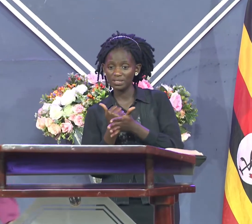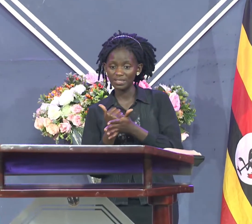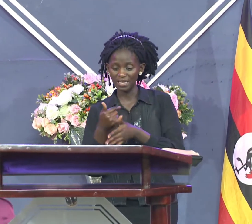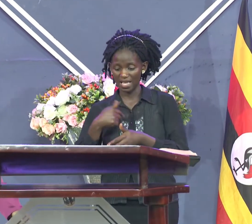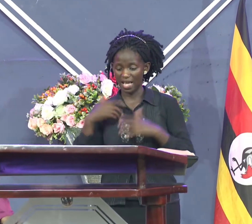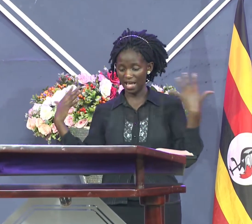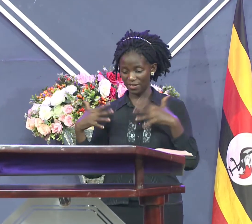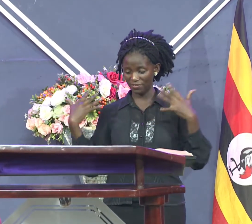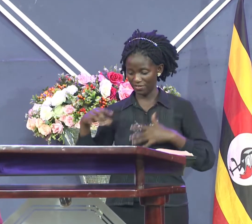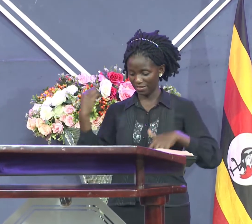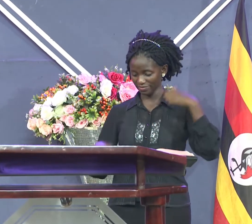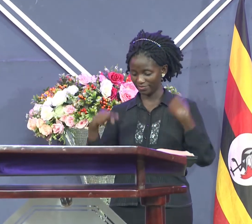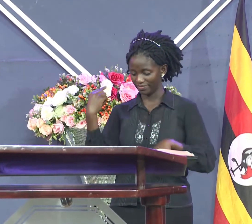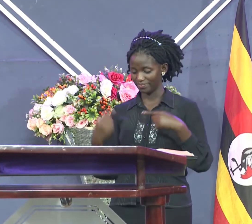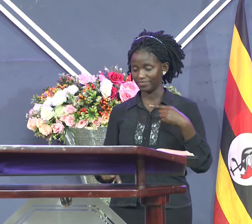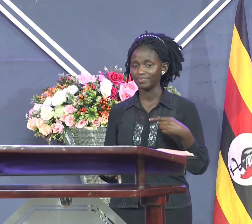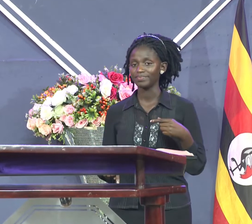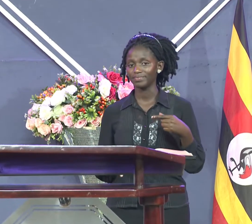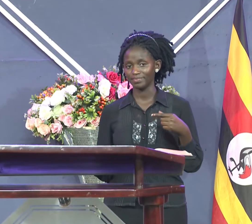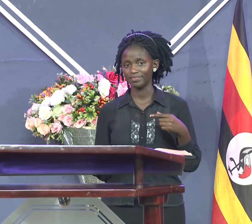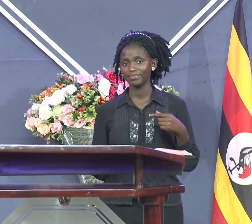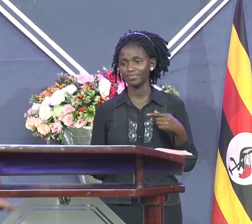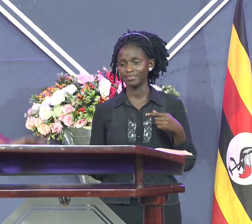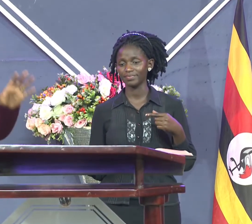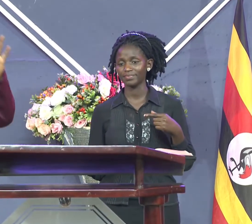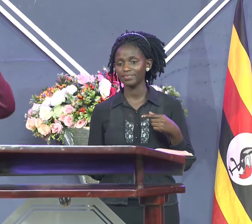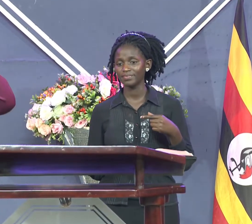canes. Now the fact that I used to get scared of being